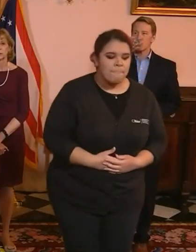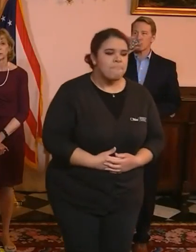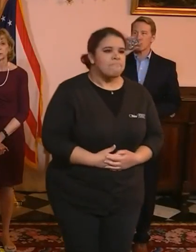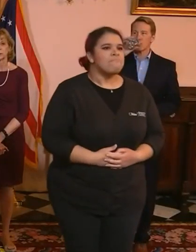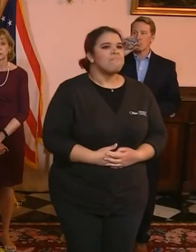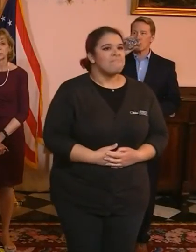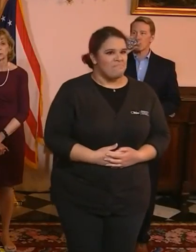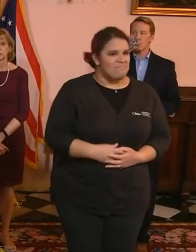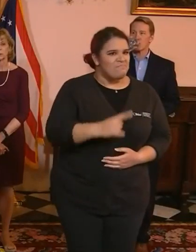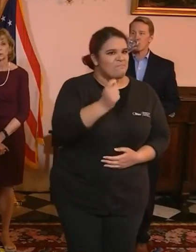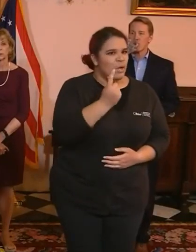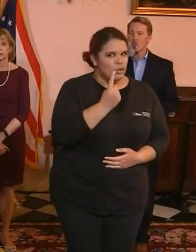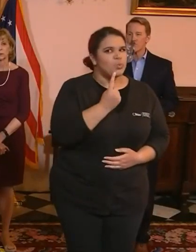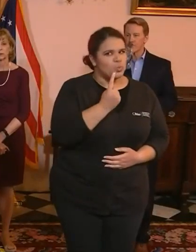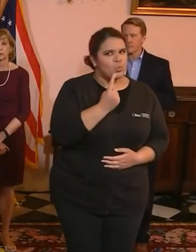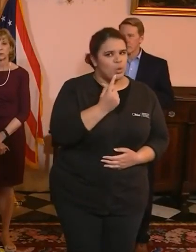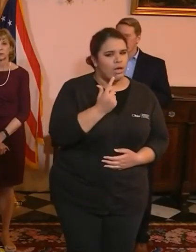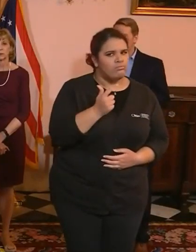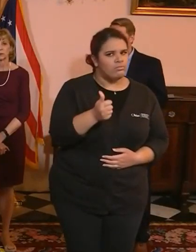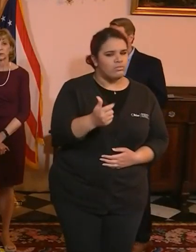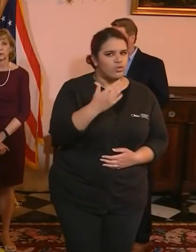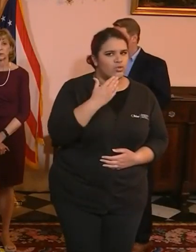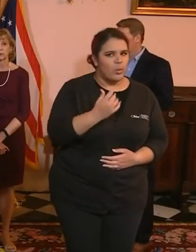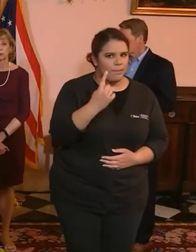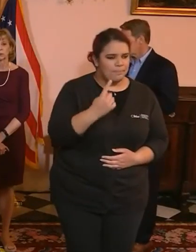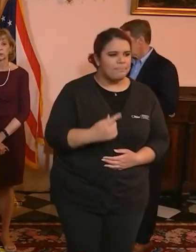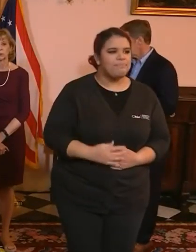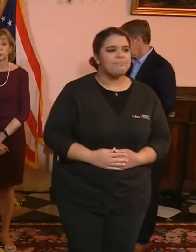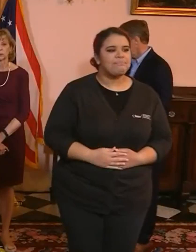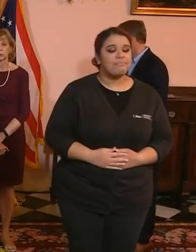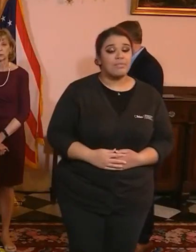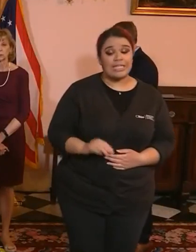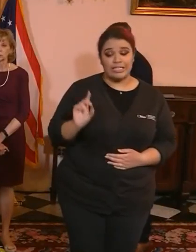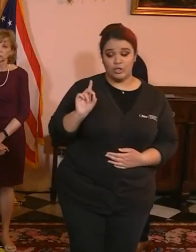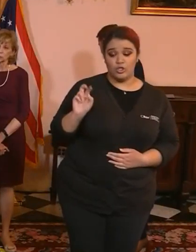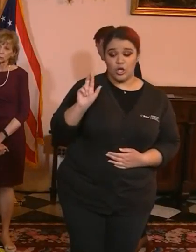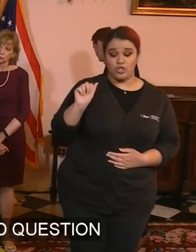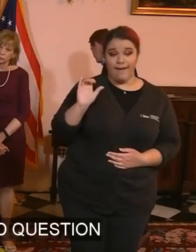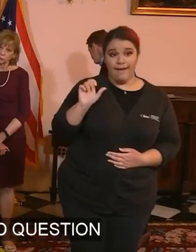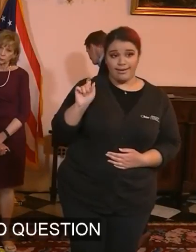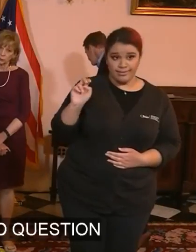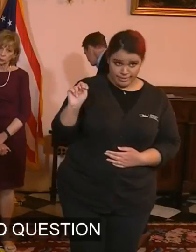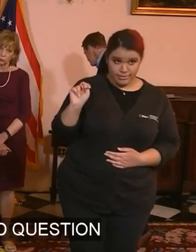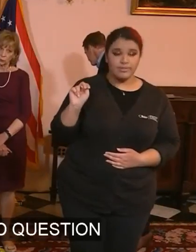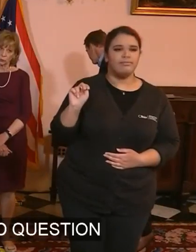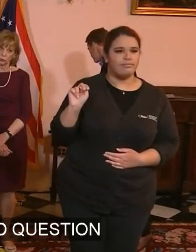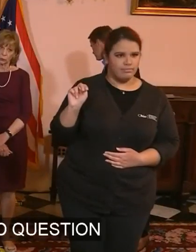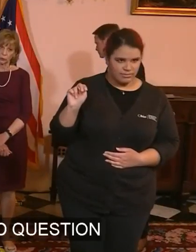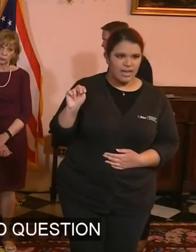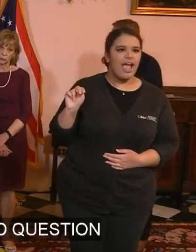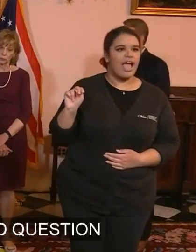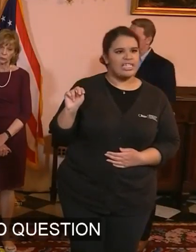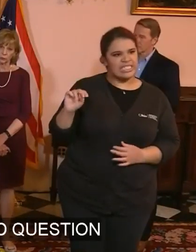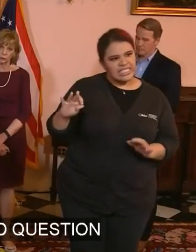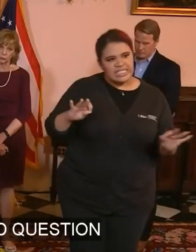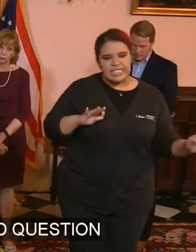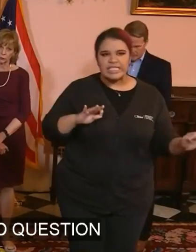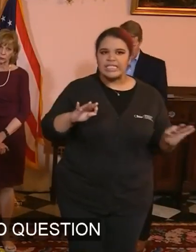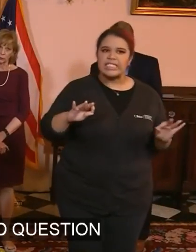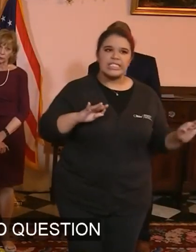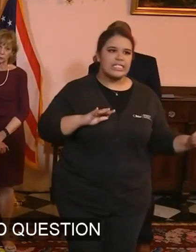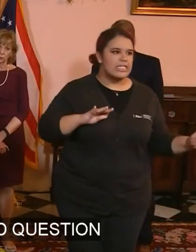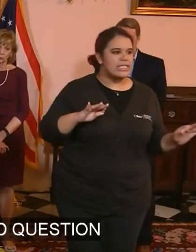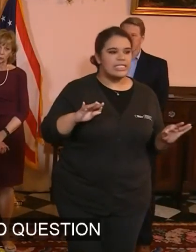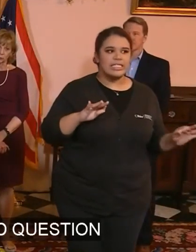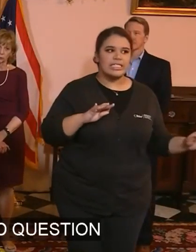it's a very good question, because Dr. Acton has indicated the best information that we can get is this thing